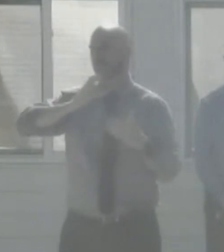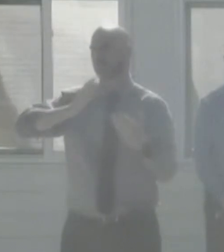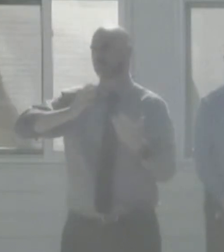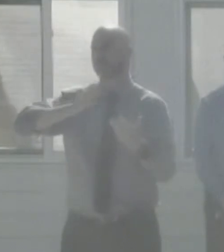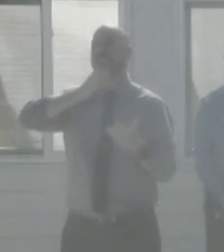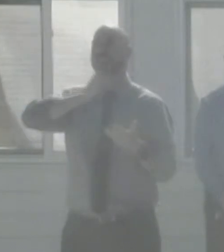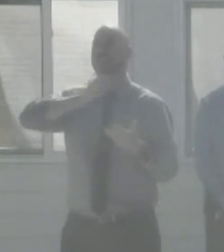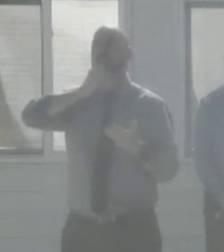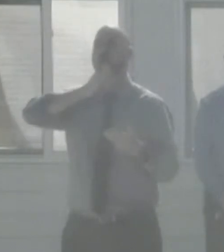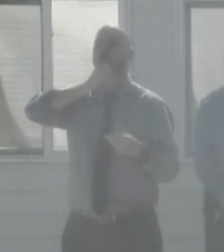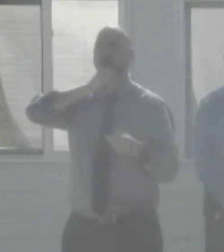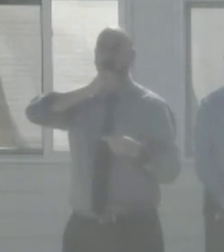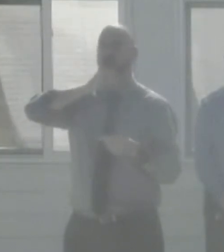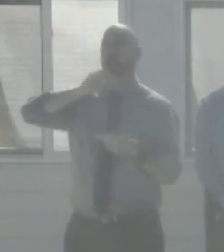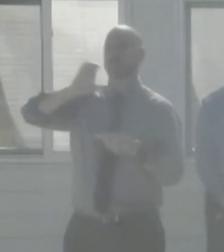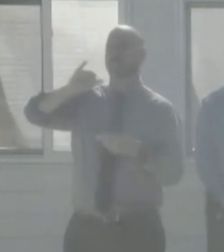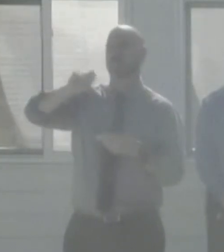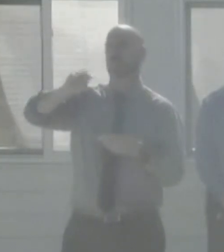go to